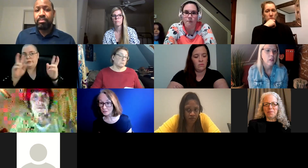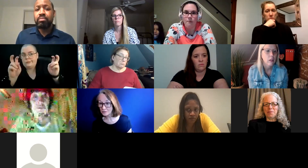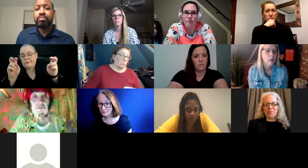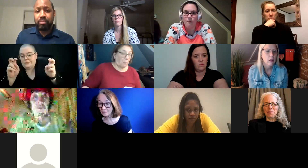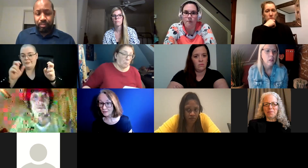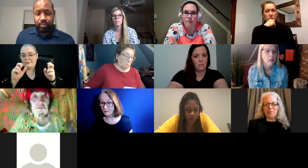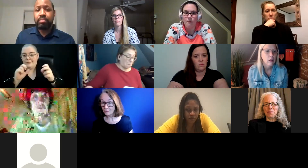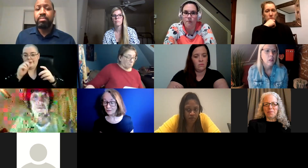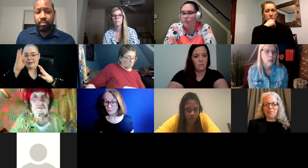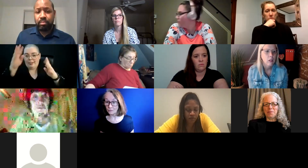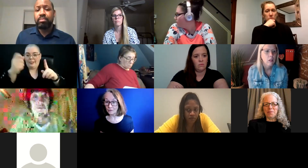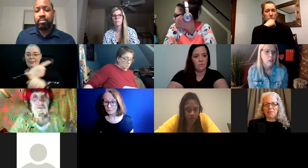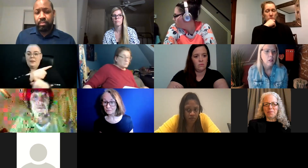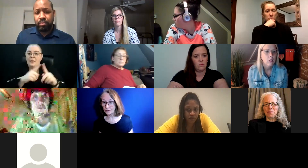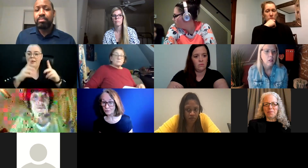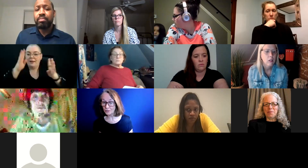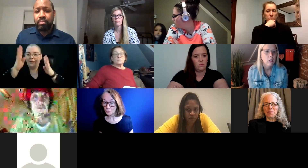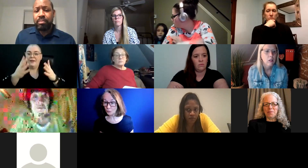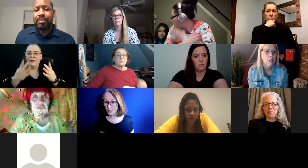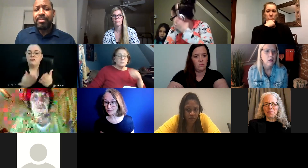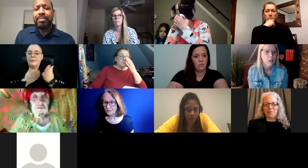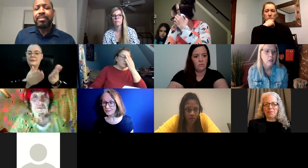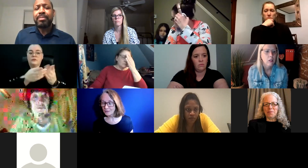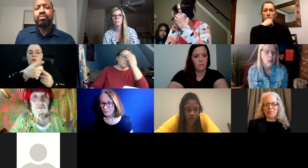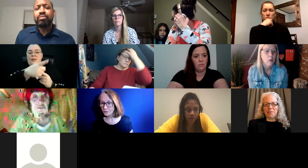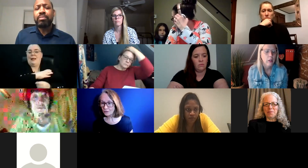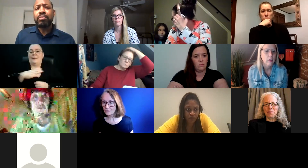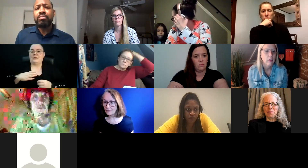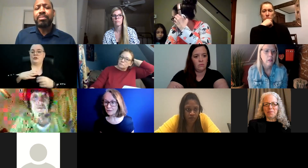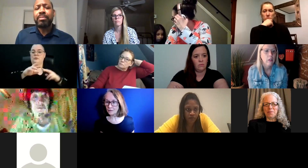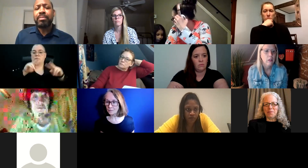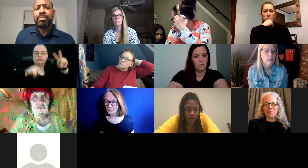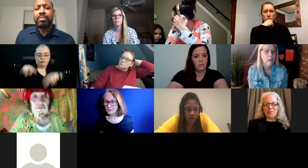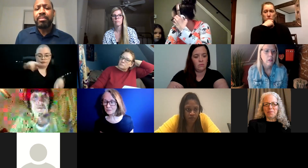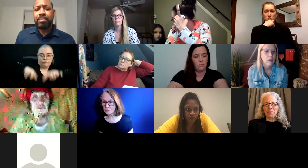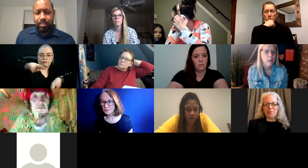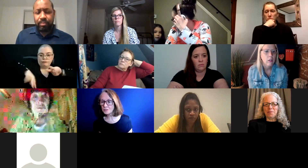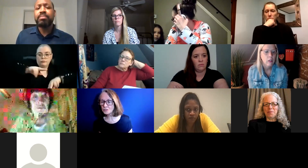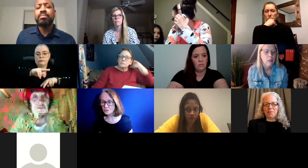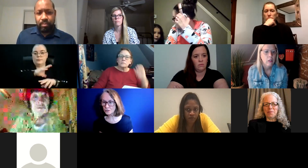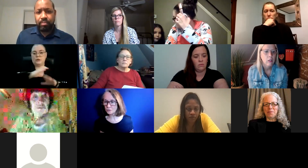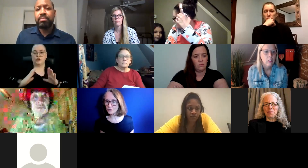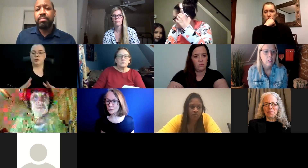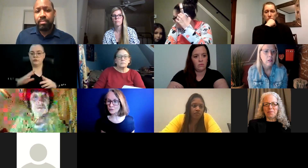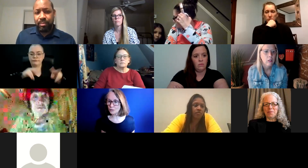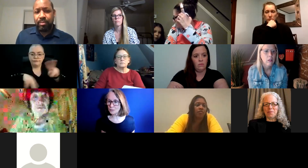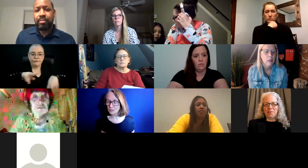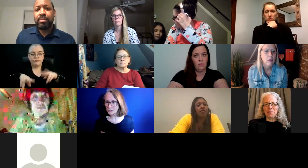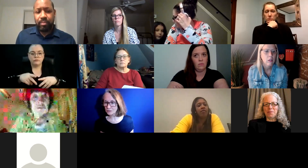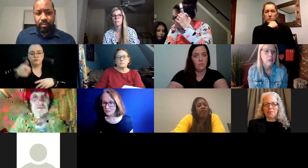recommendations of, whatever we want, really. It's up to the commissioners to review those recommendations and